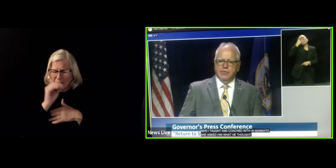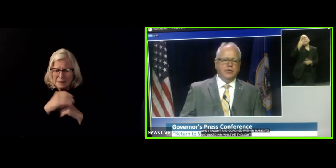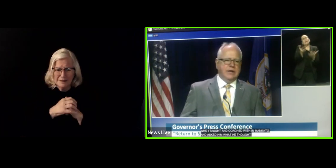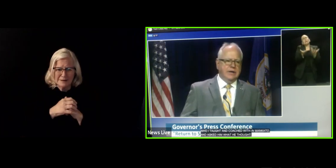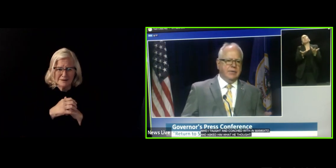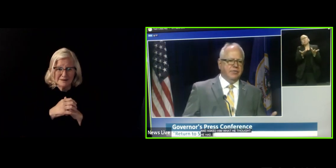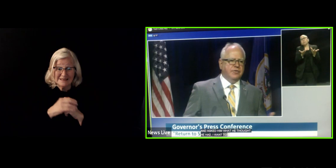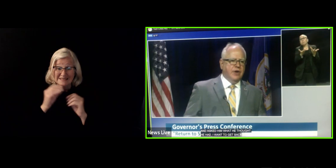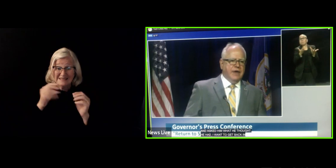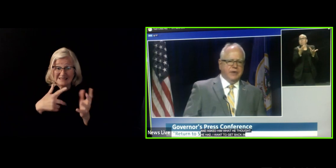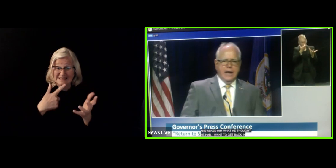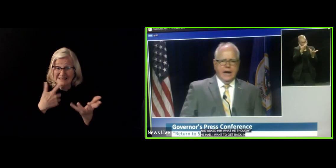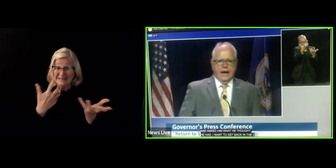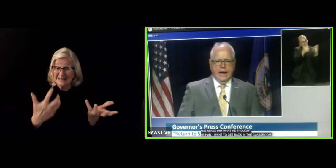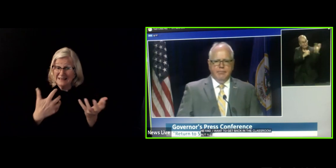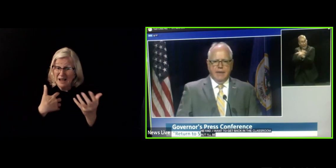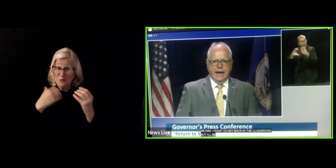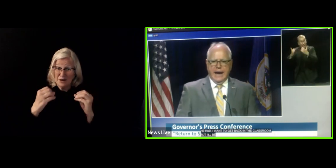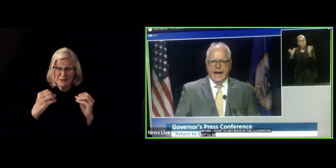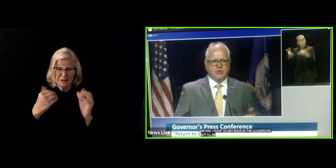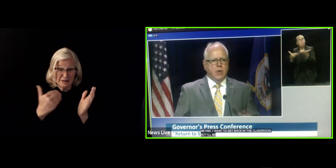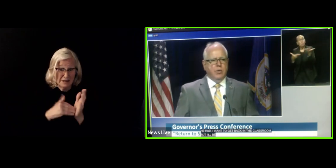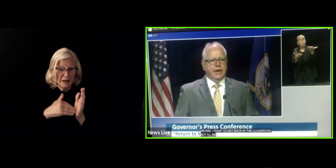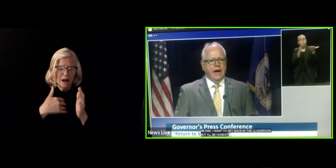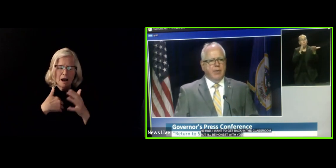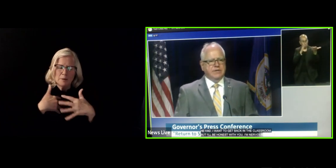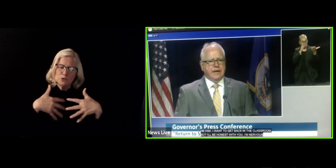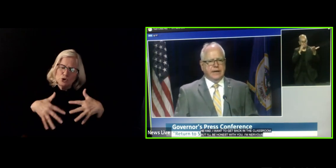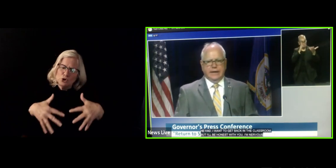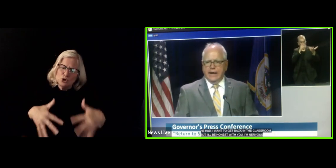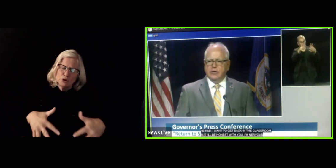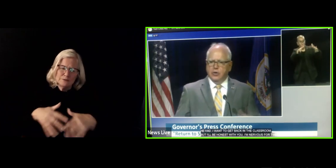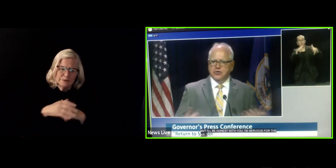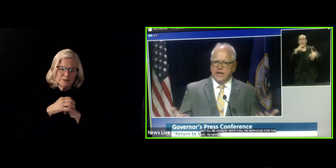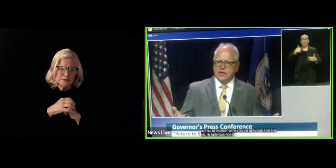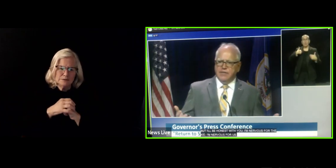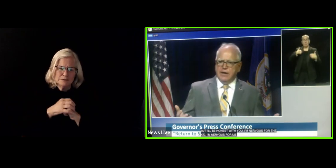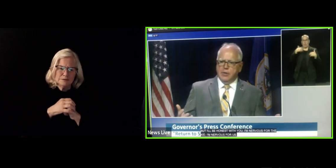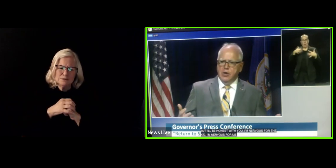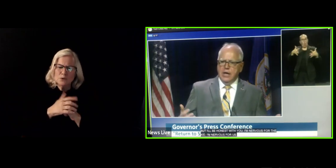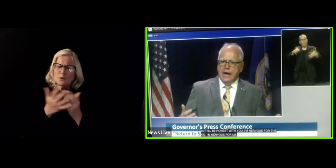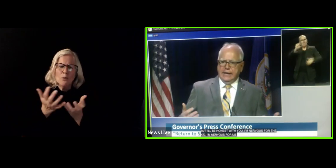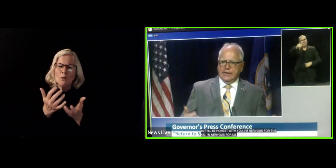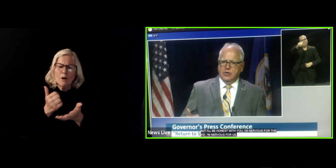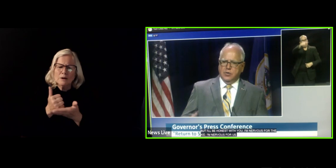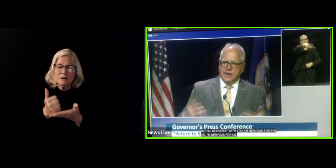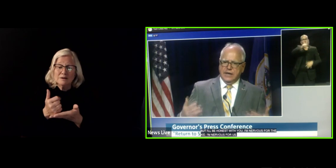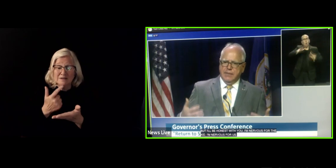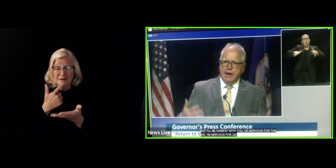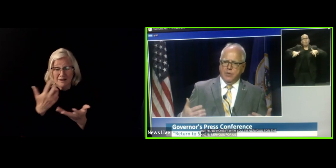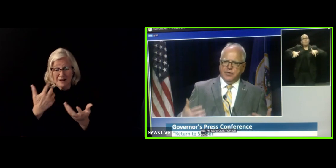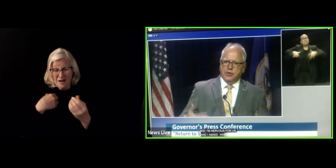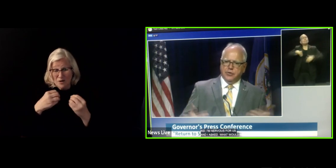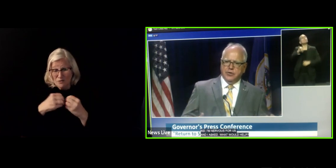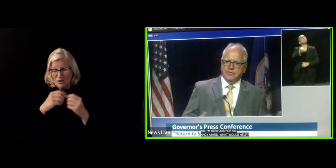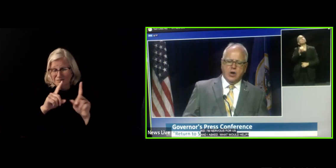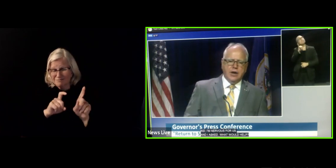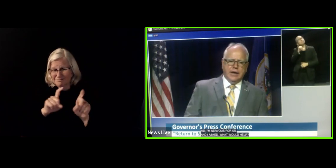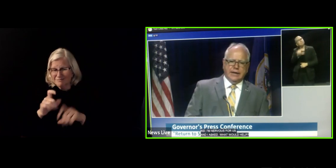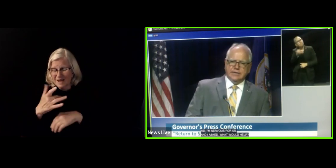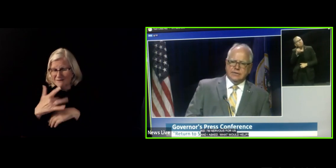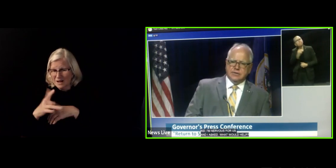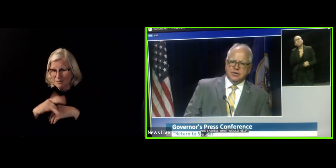nervous for the kids. I'm nervous for us. And I asked, what would it help? He said, I'd like to know there's testing available. I'd like to know we're thinking about what the alternatives